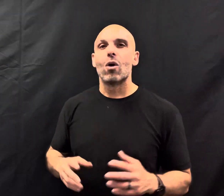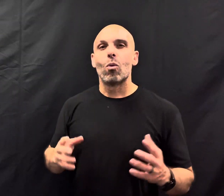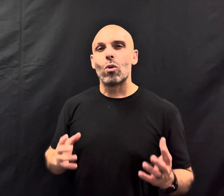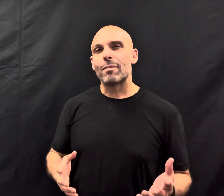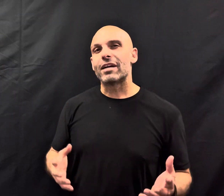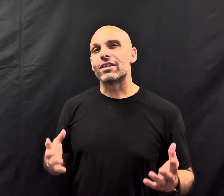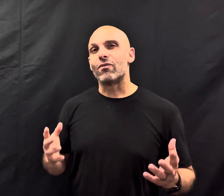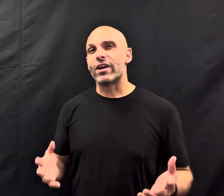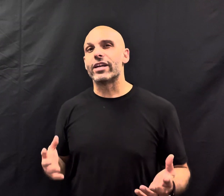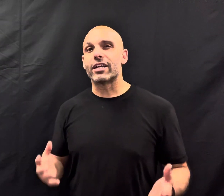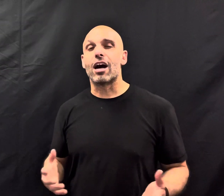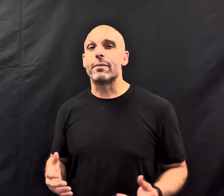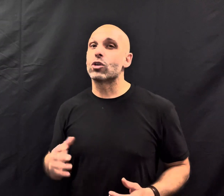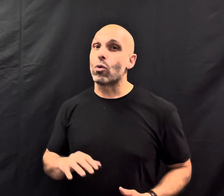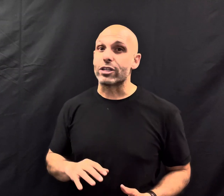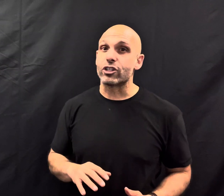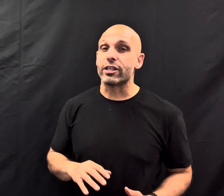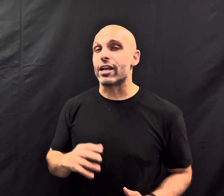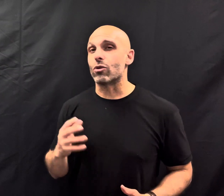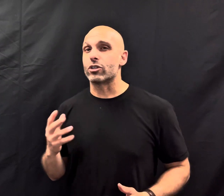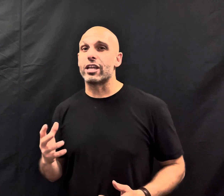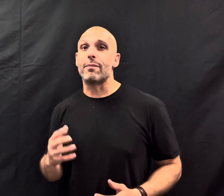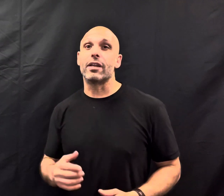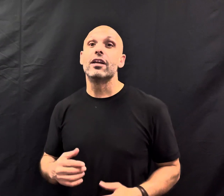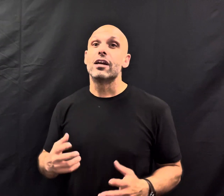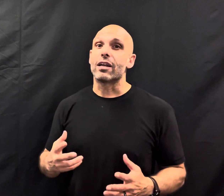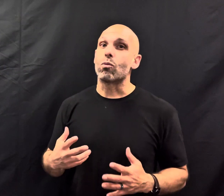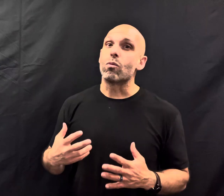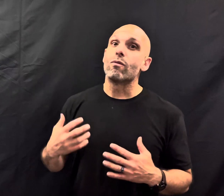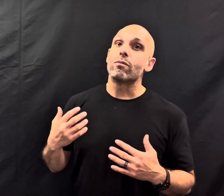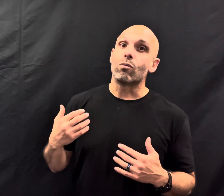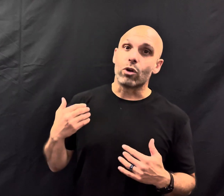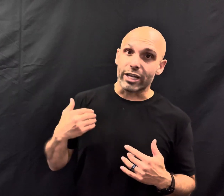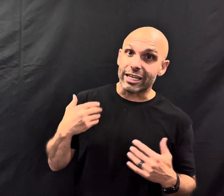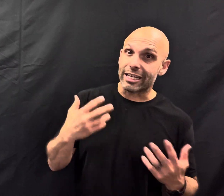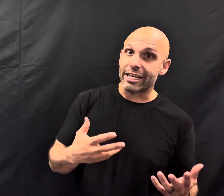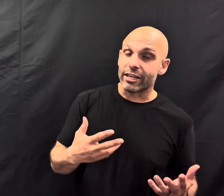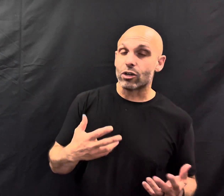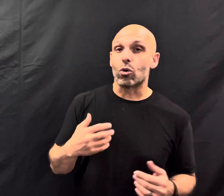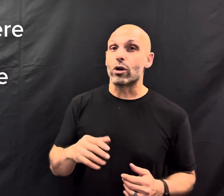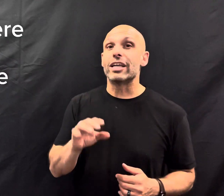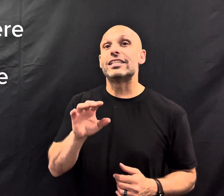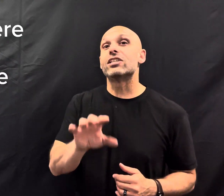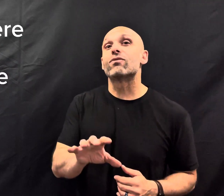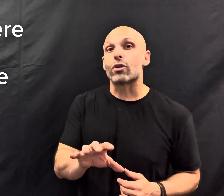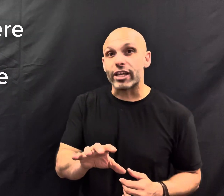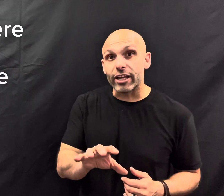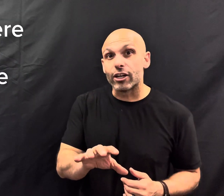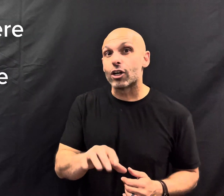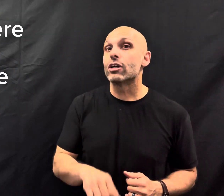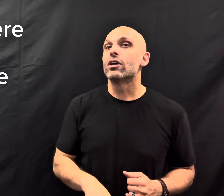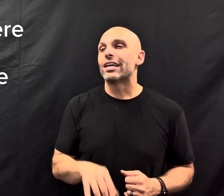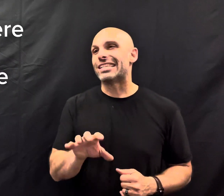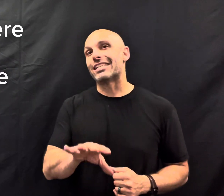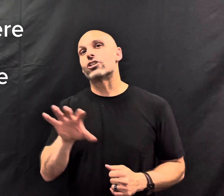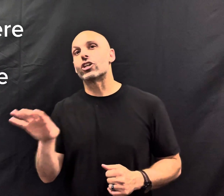What about the very common question and or statement like we're eating here, or is this for here? Is it to